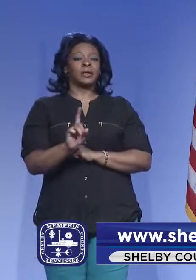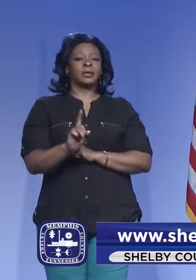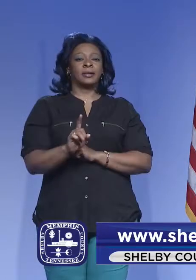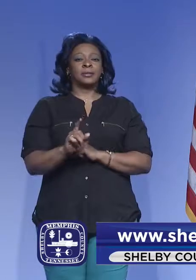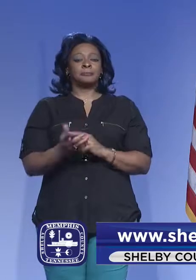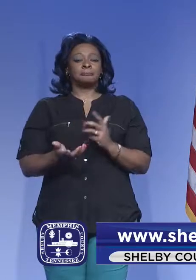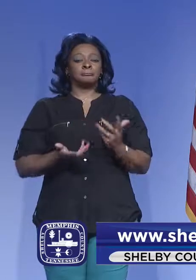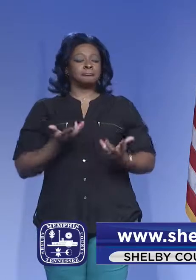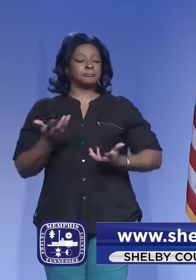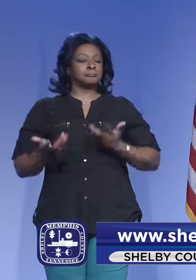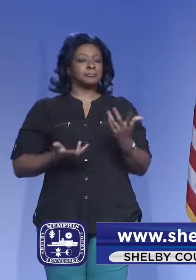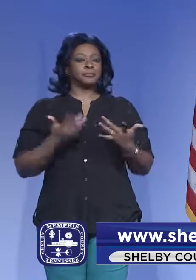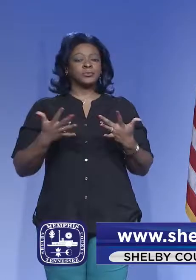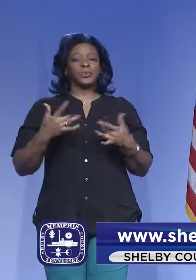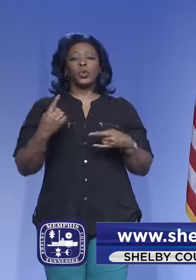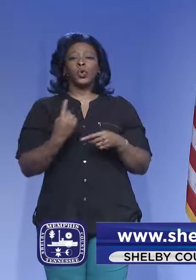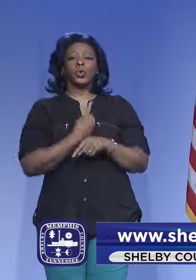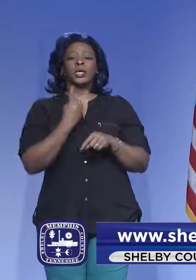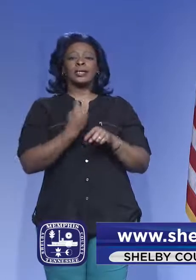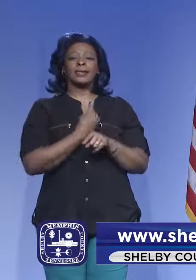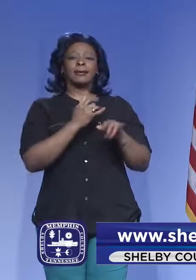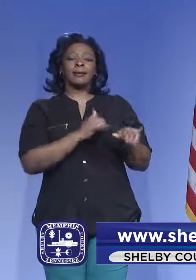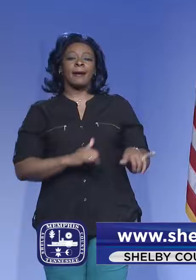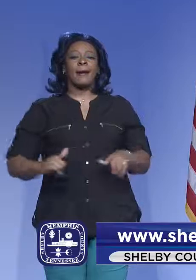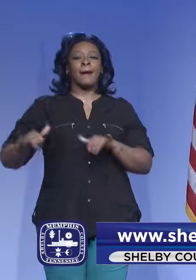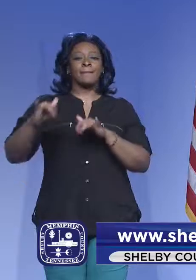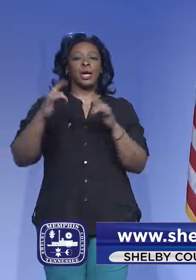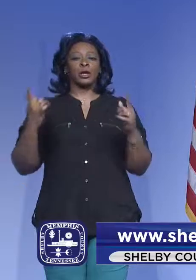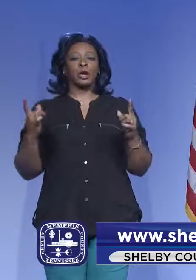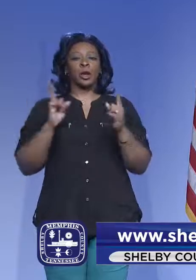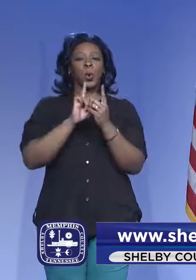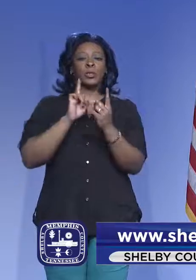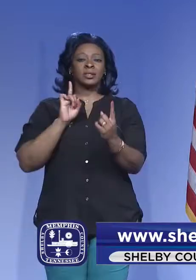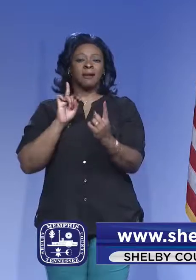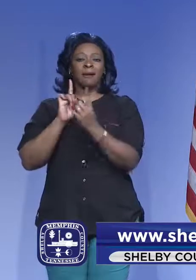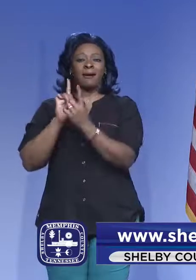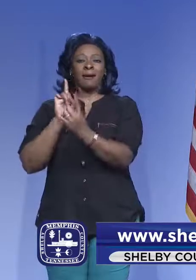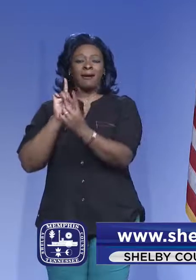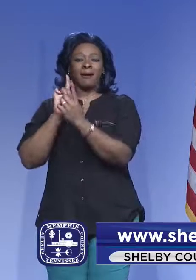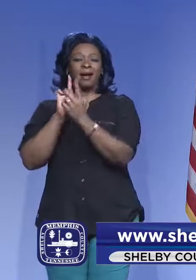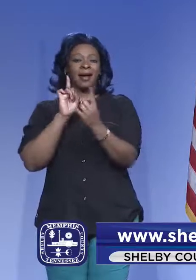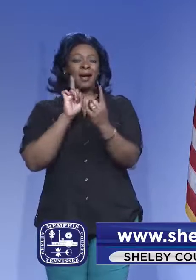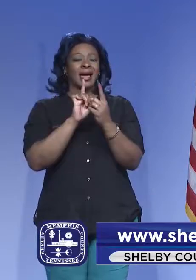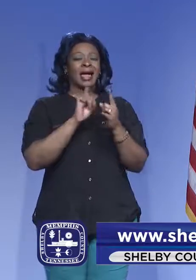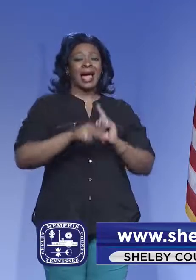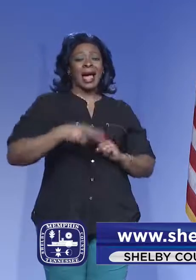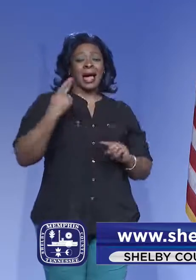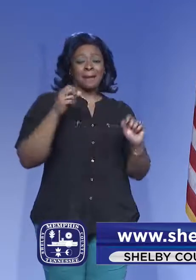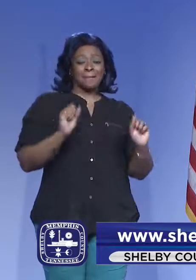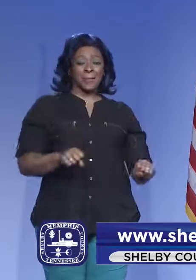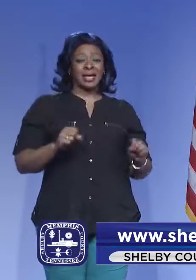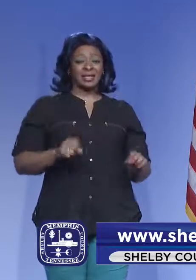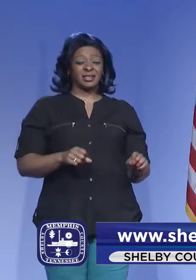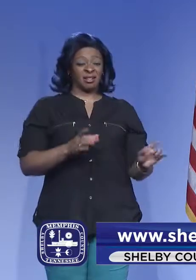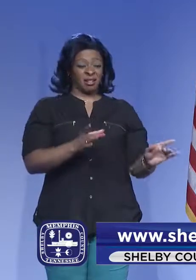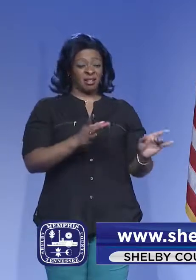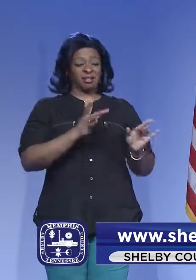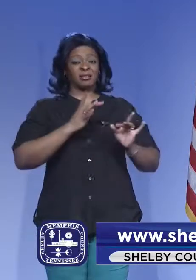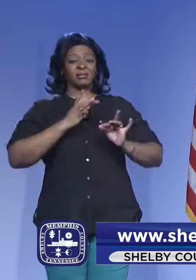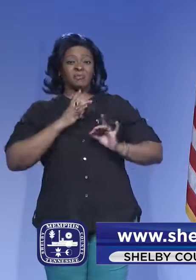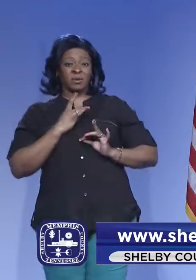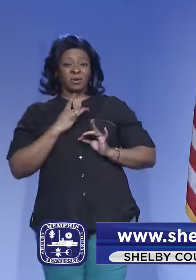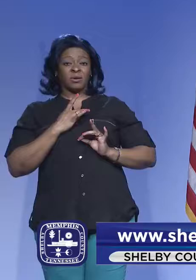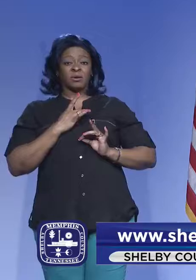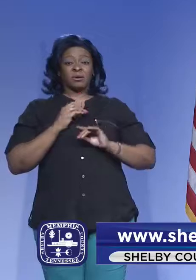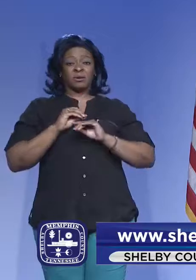there's routine, common, close contact, there's a high probability of you being exposed to